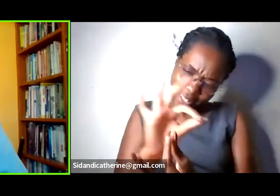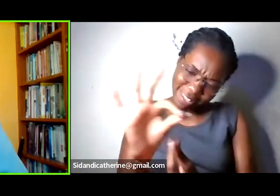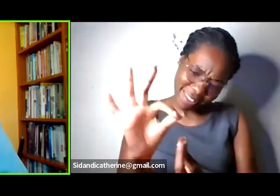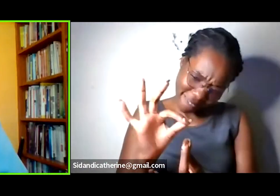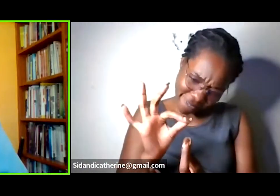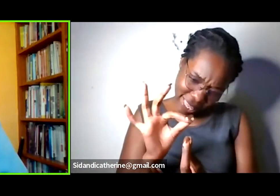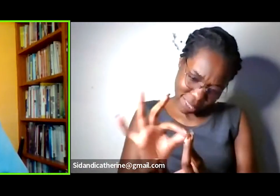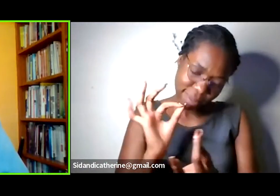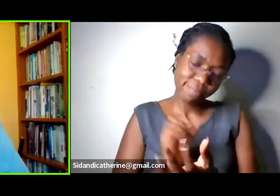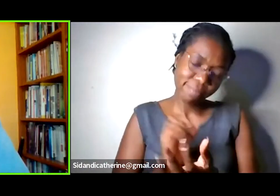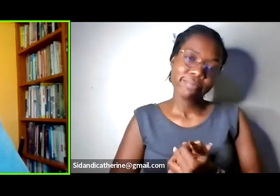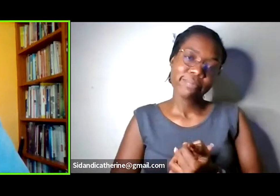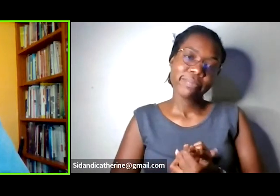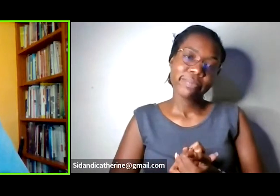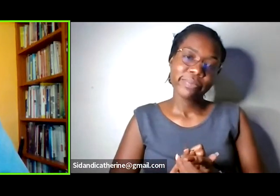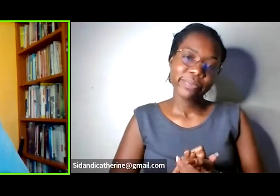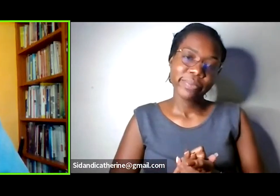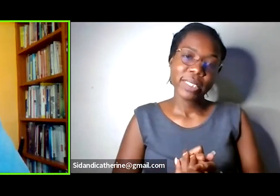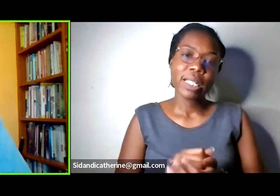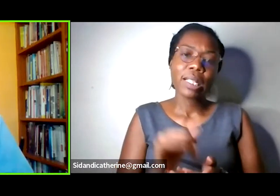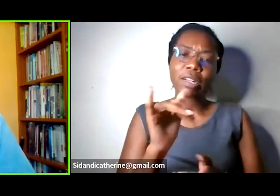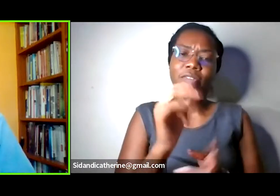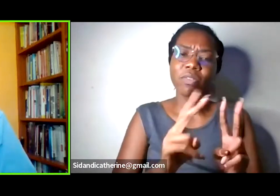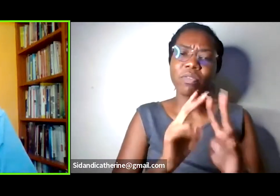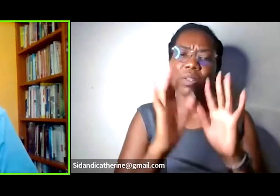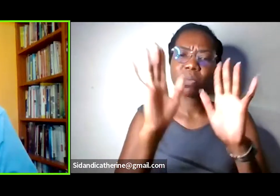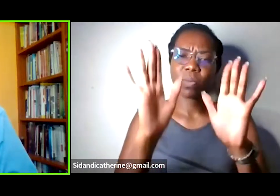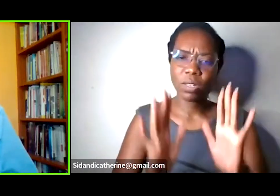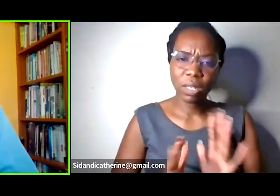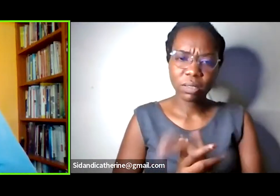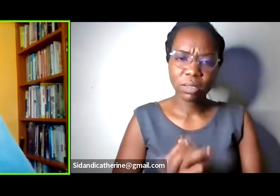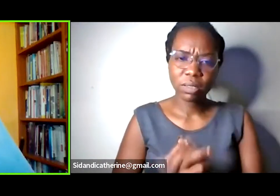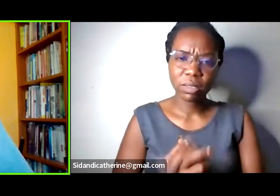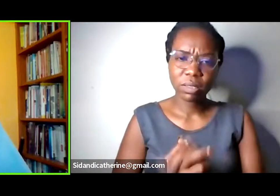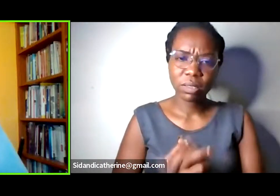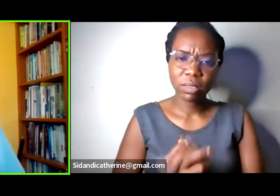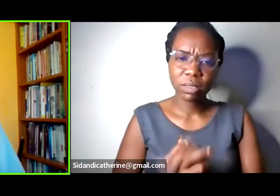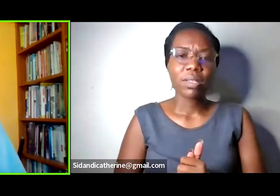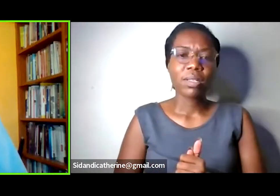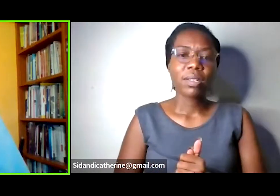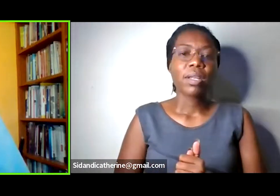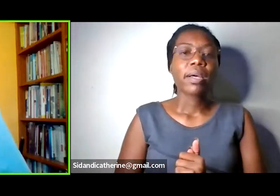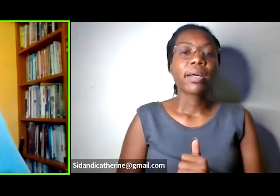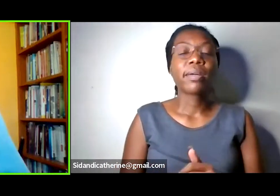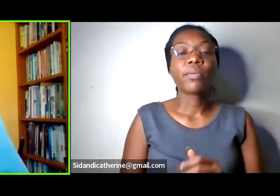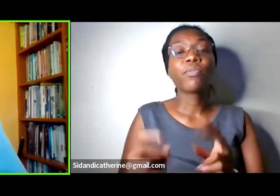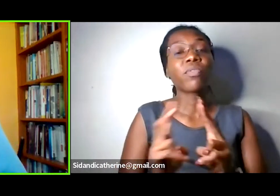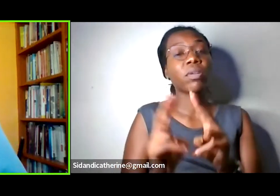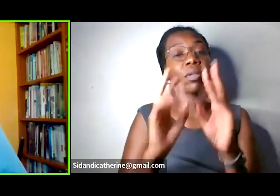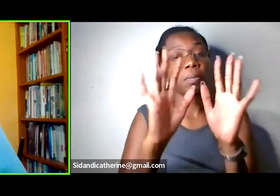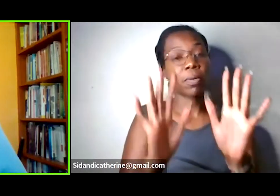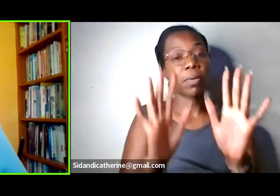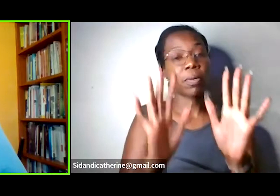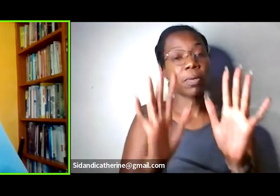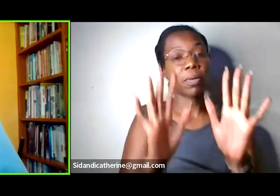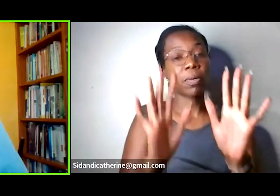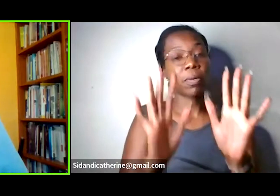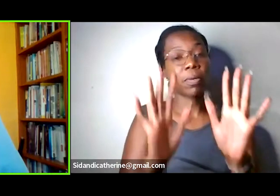even doing the crazy, horrible, no one is gonna come your way. Okay.